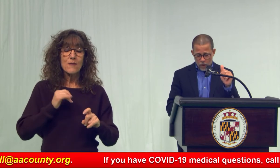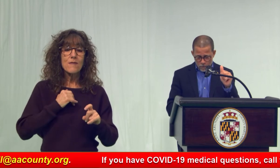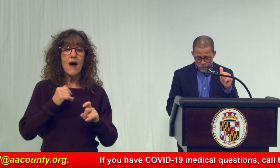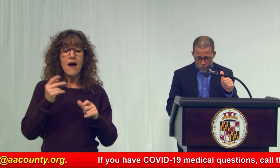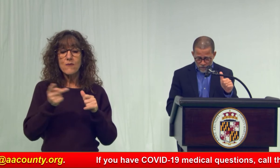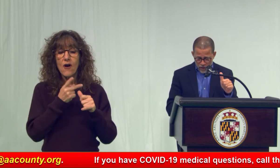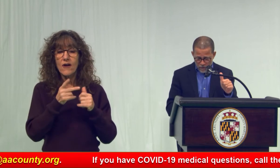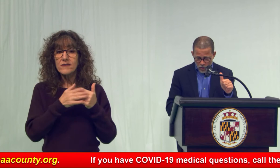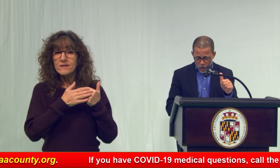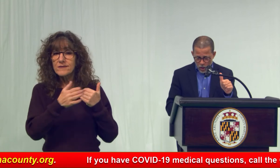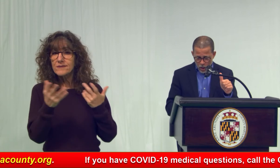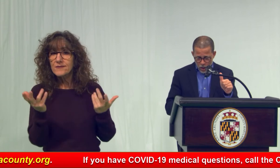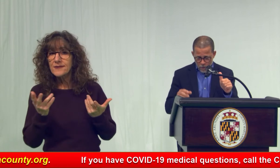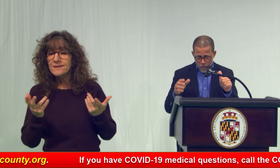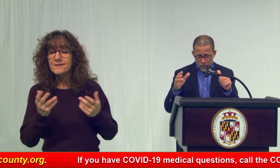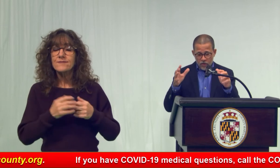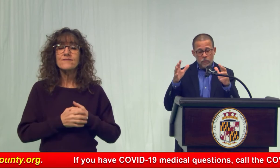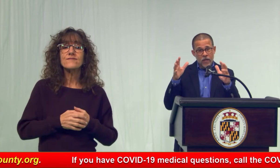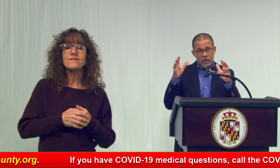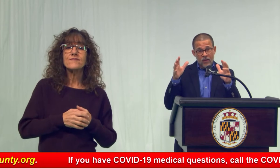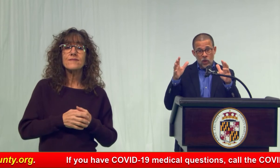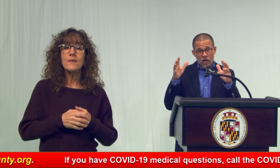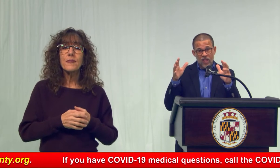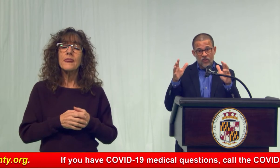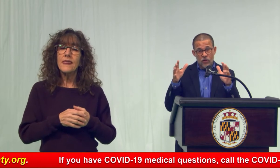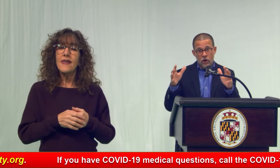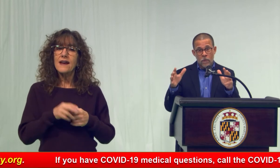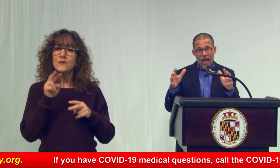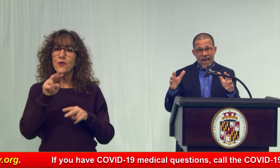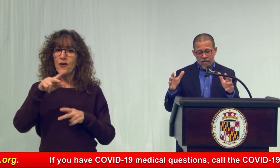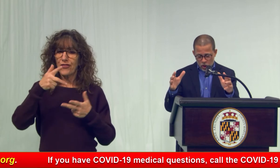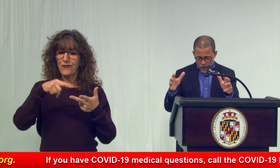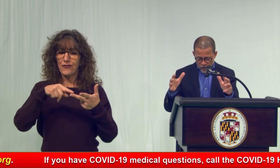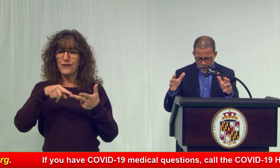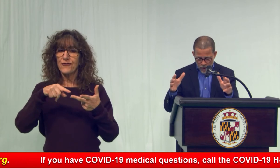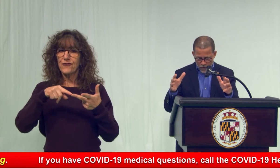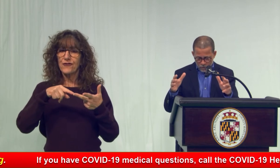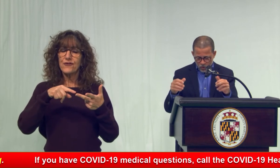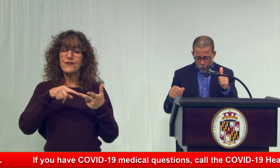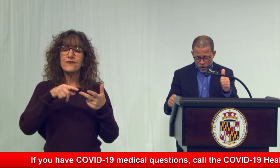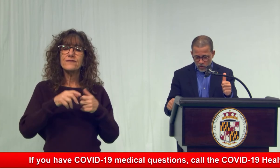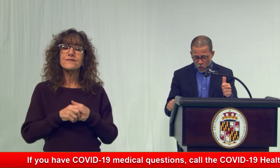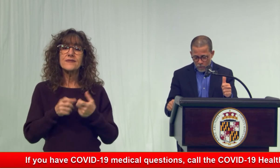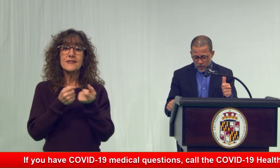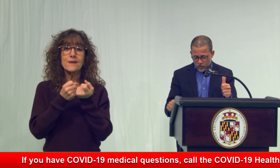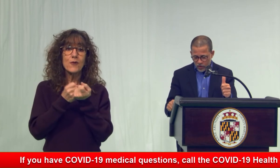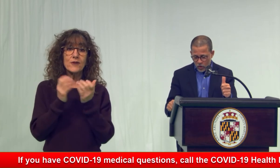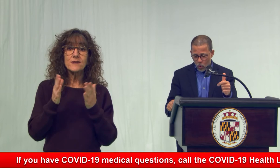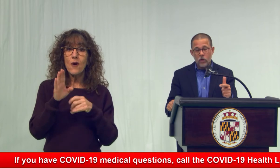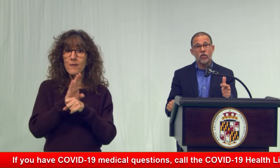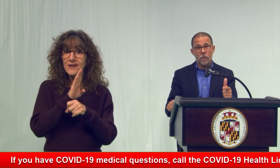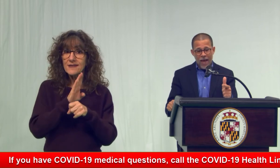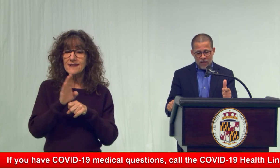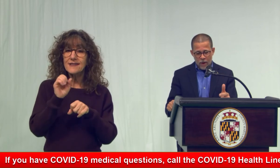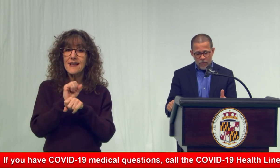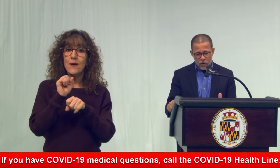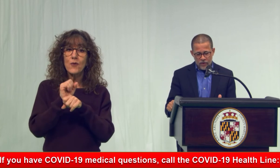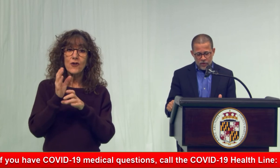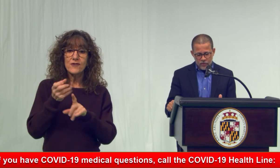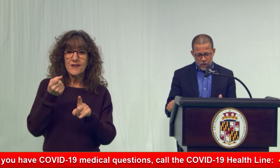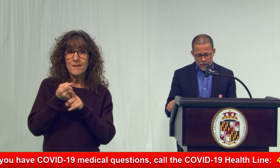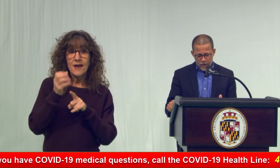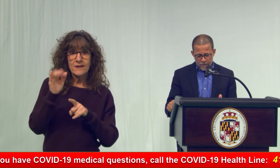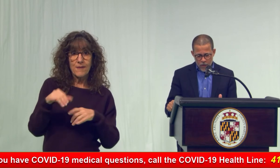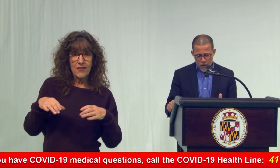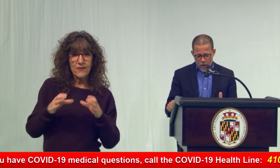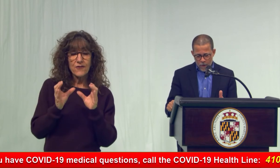forward, briefly, in this, particularly as we look at this third package, supporting small businesses and workers impacted by the